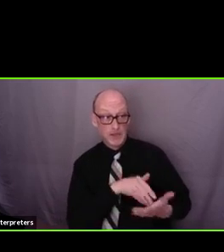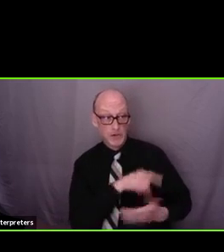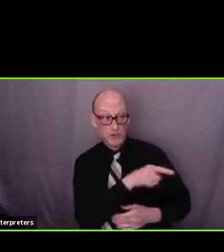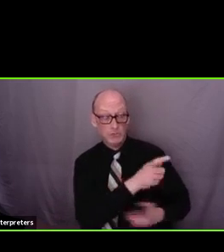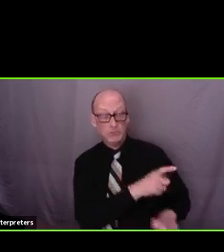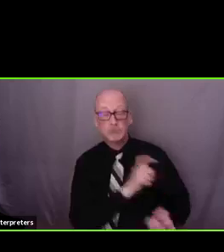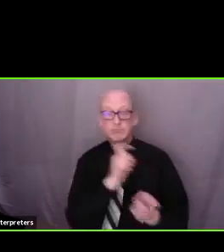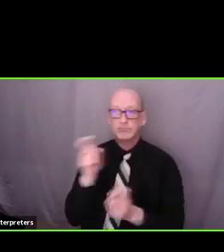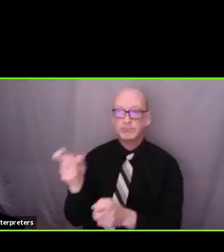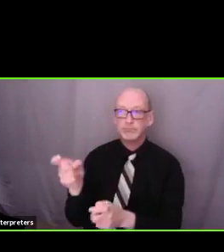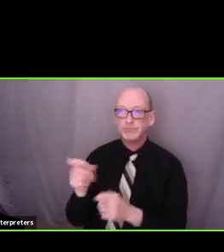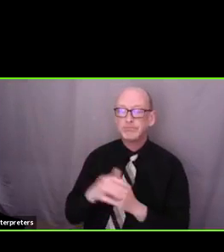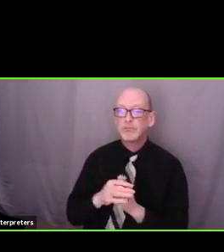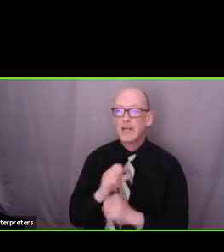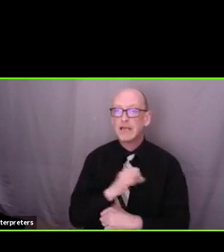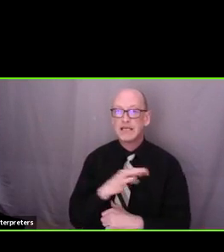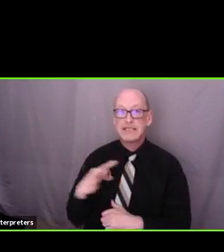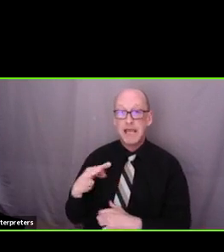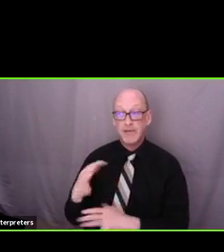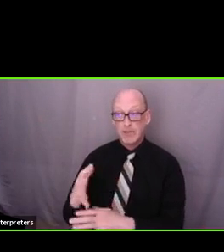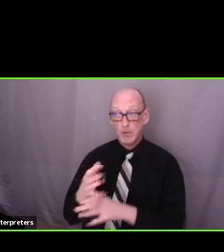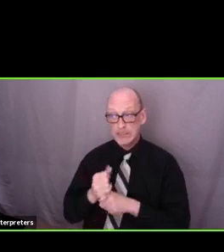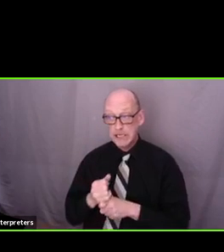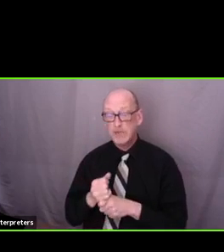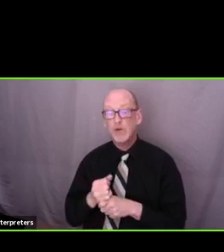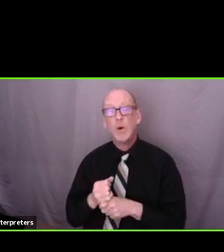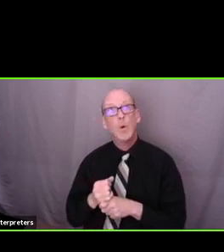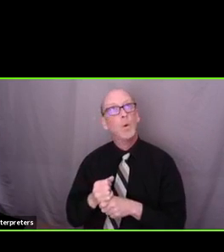And the staff that received it were